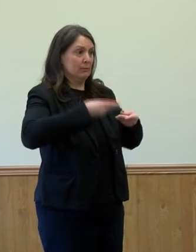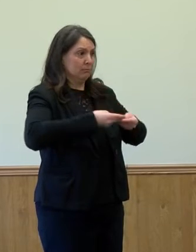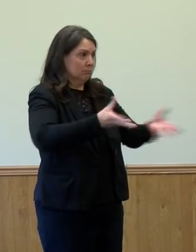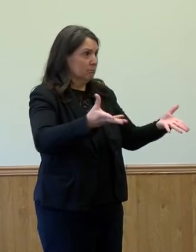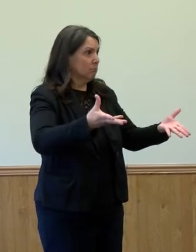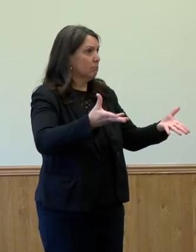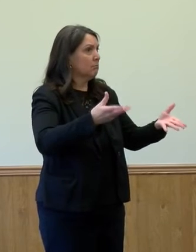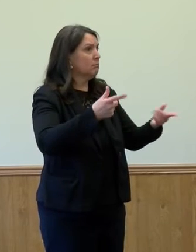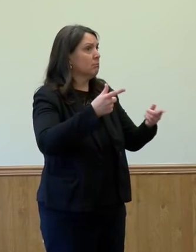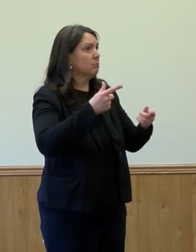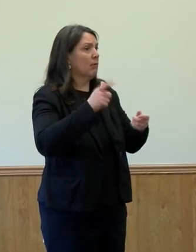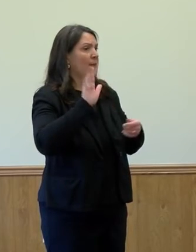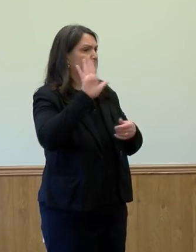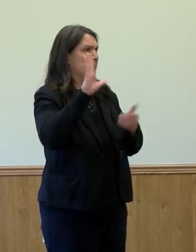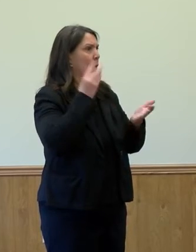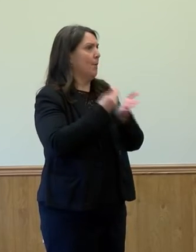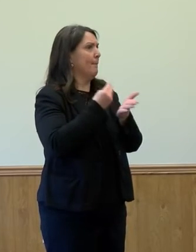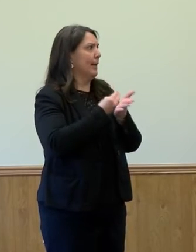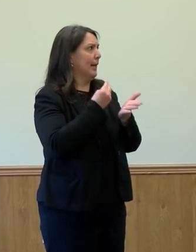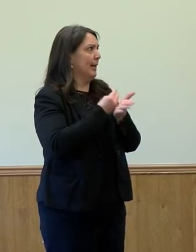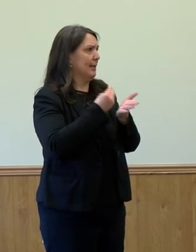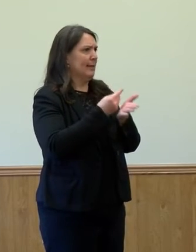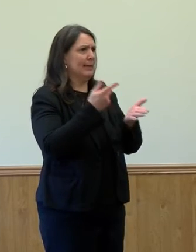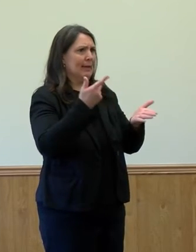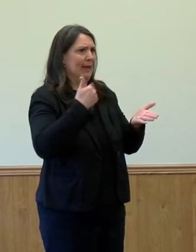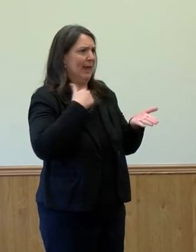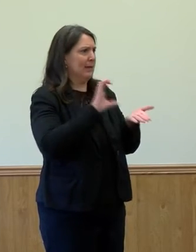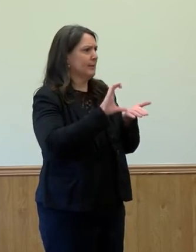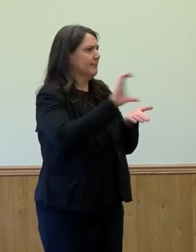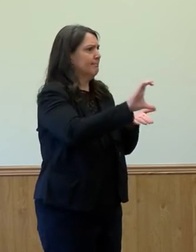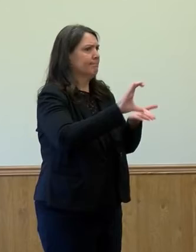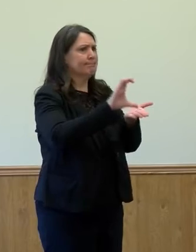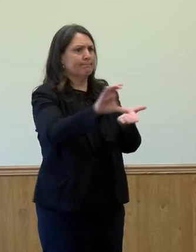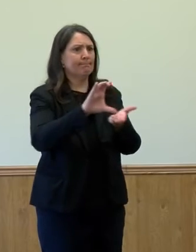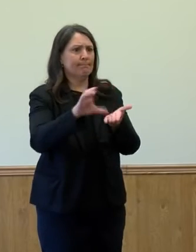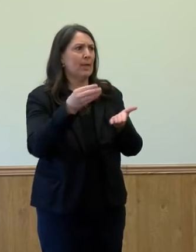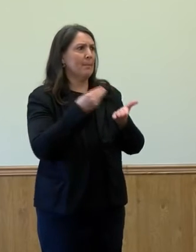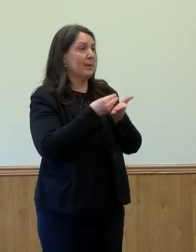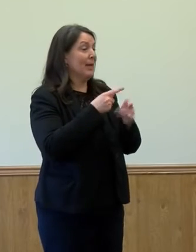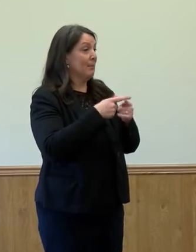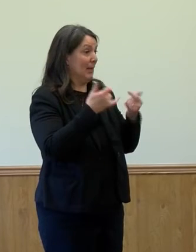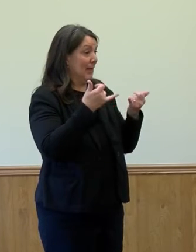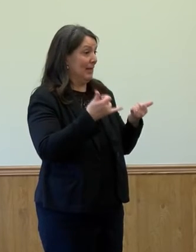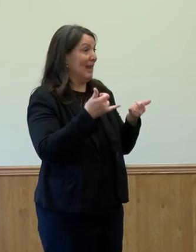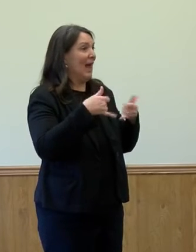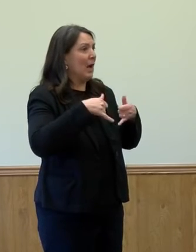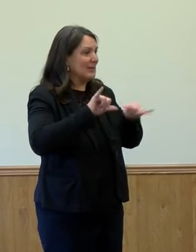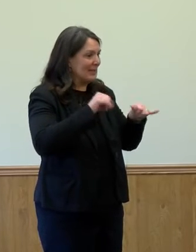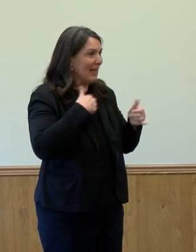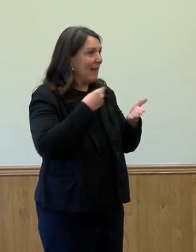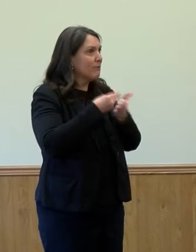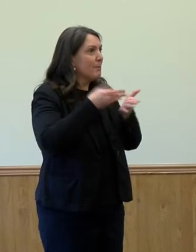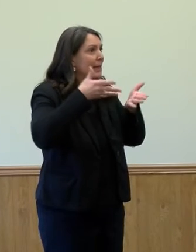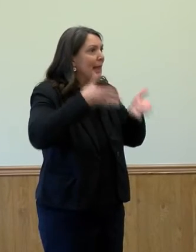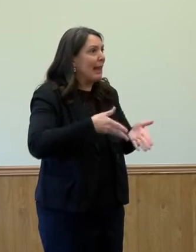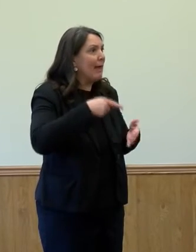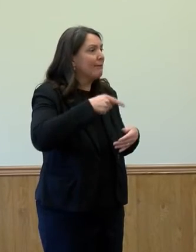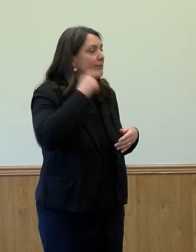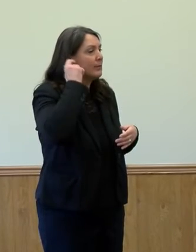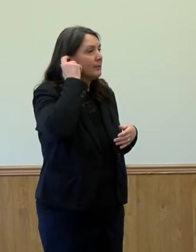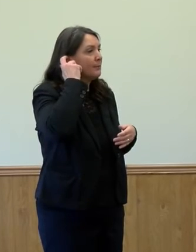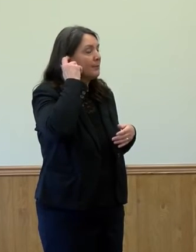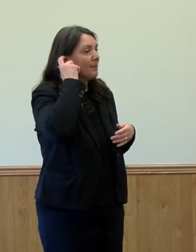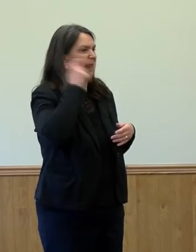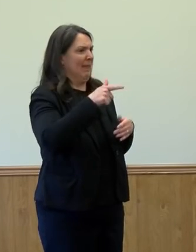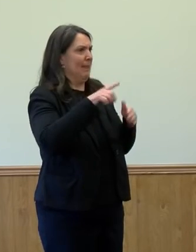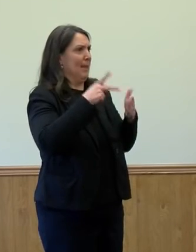and has shelled out a lot of the money that is available. However, a significant amount of money is still available. So they reopened